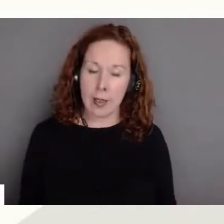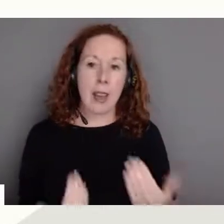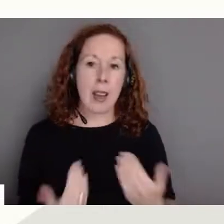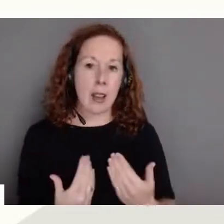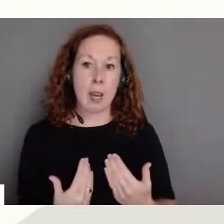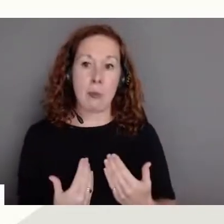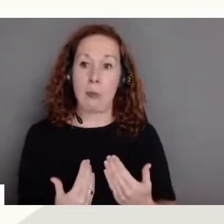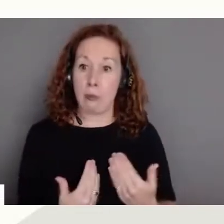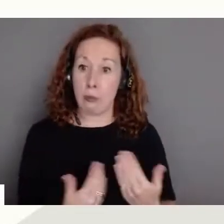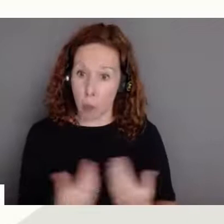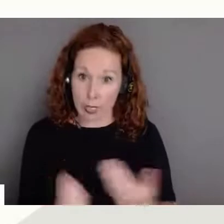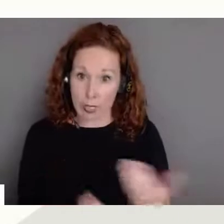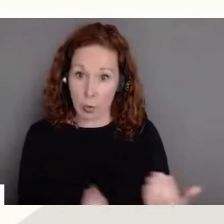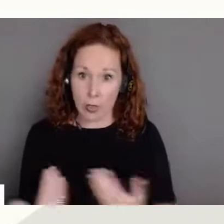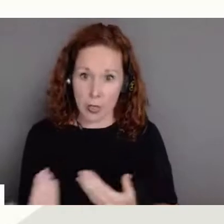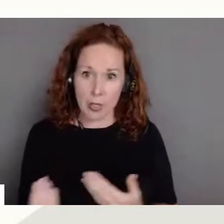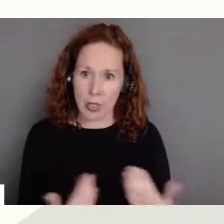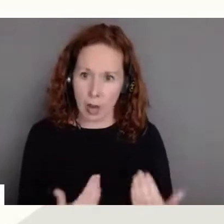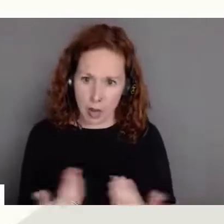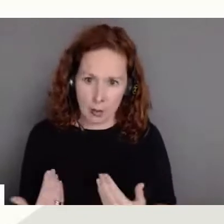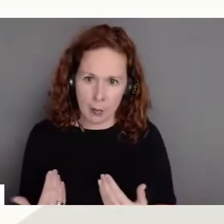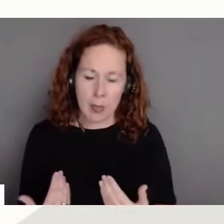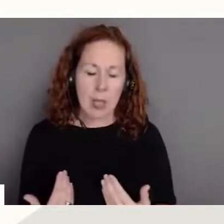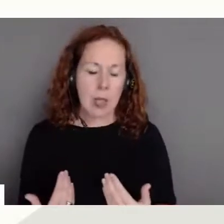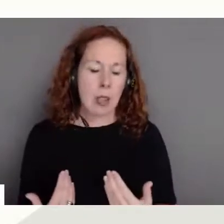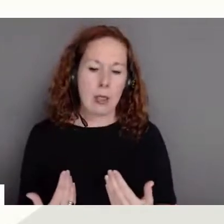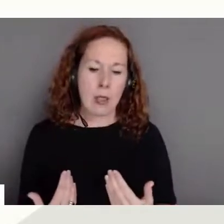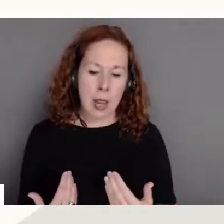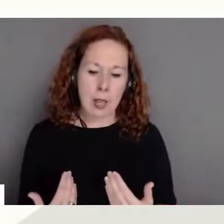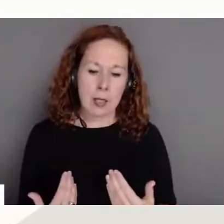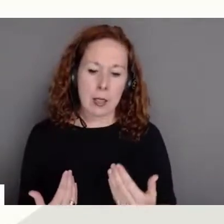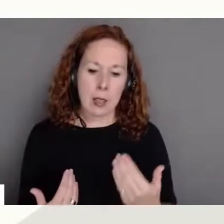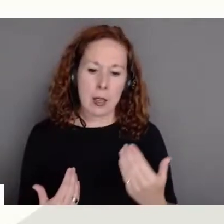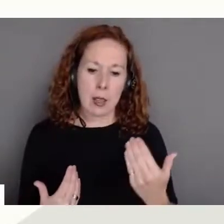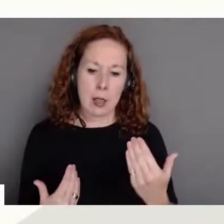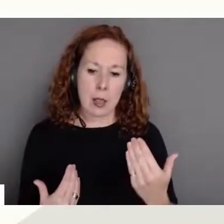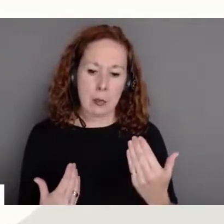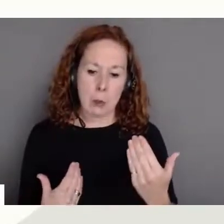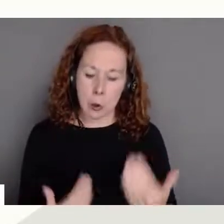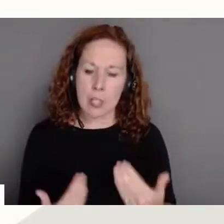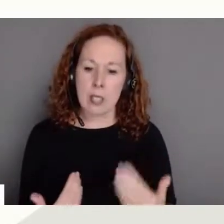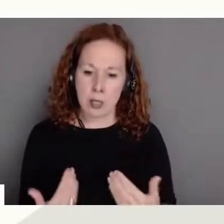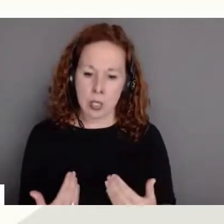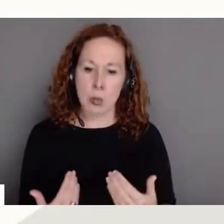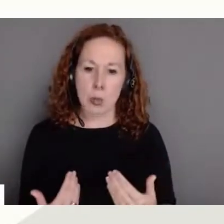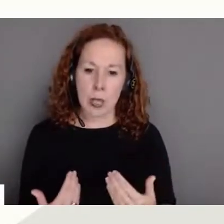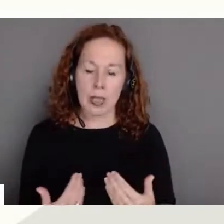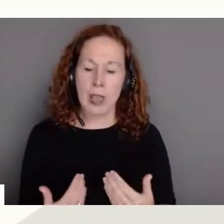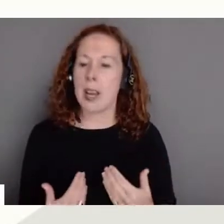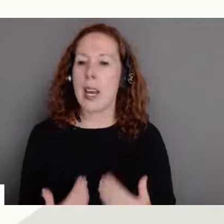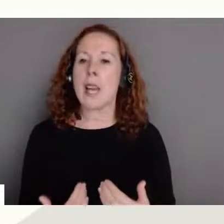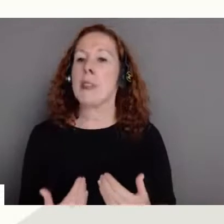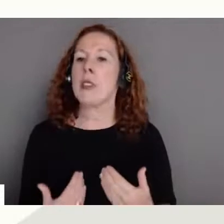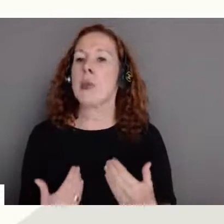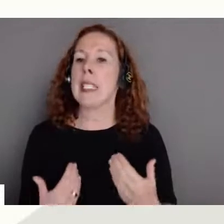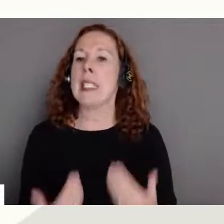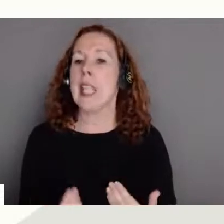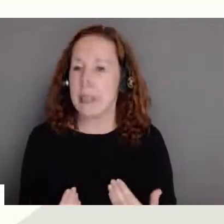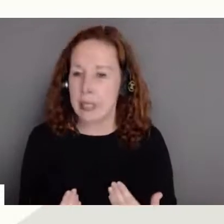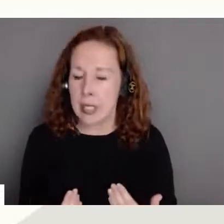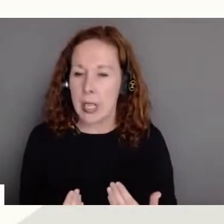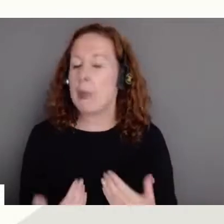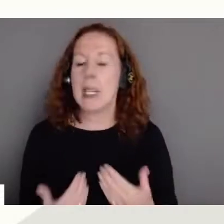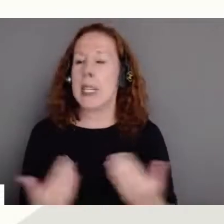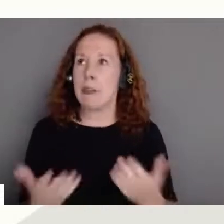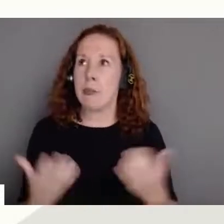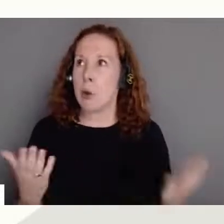signing and I'm voicing what they're saying, Mhm. that process of interpreting, I absolutely